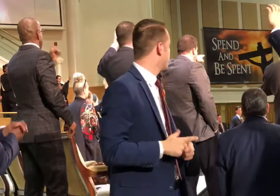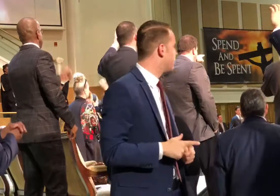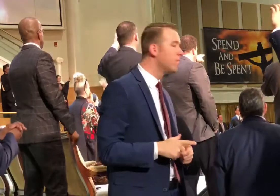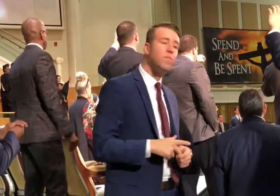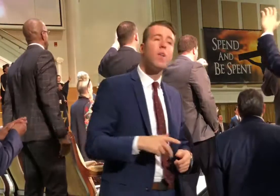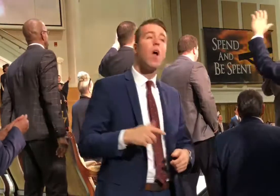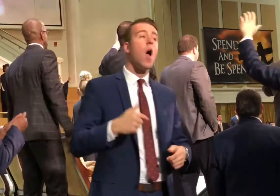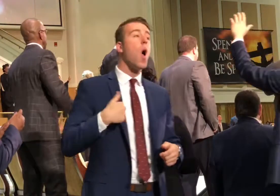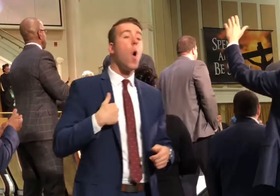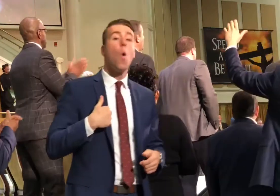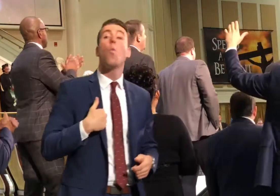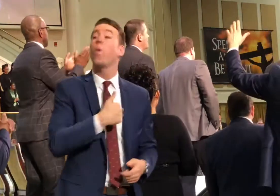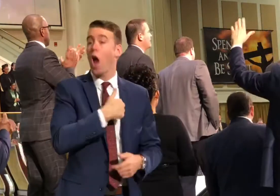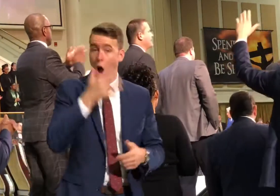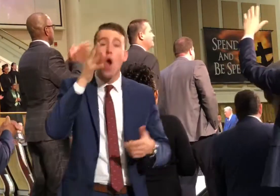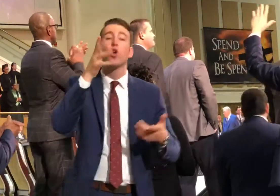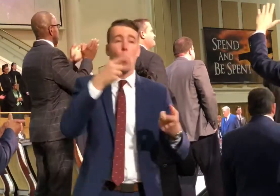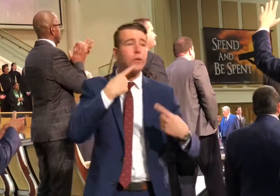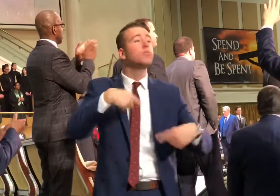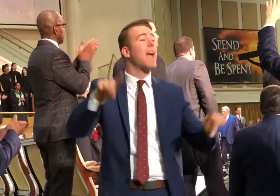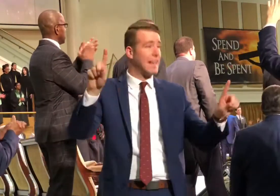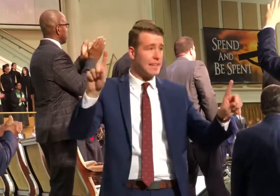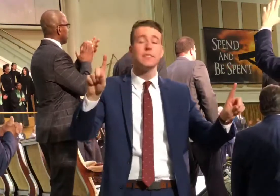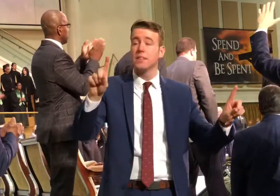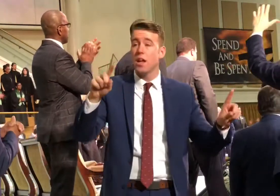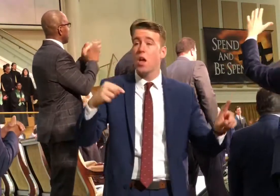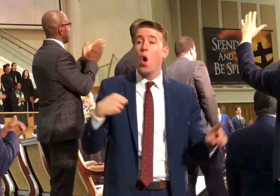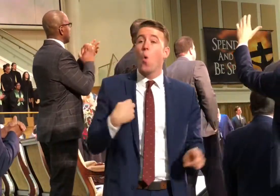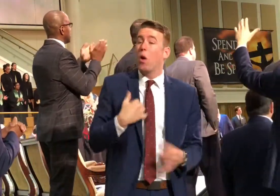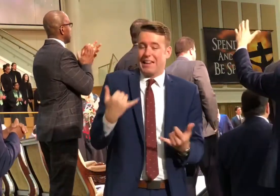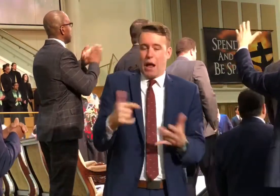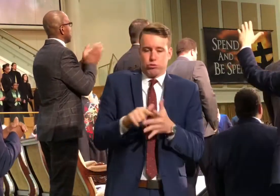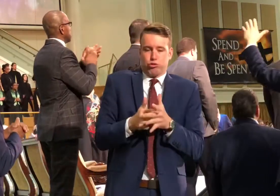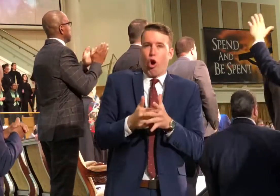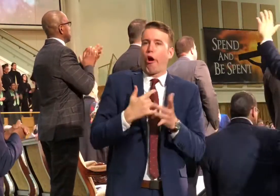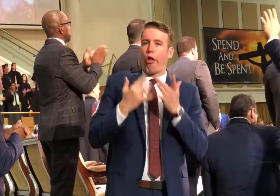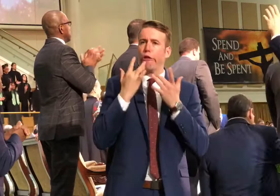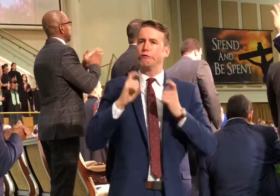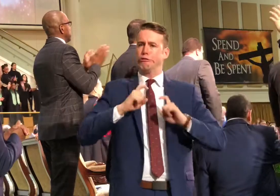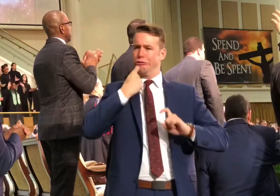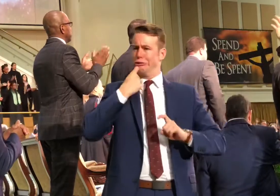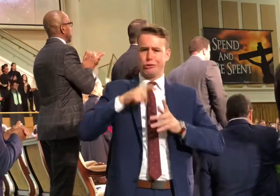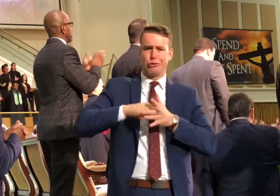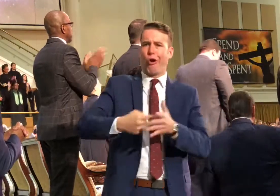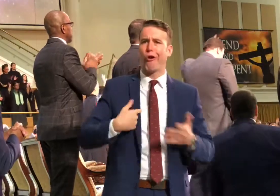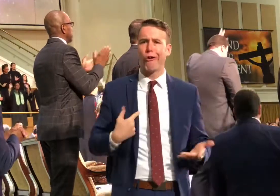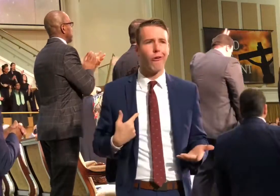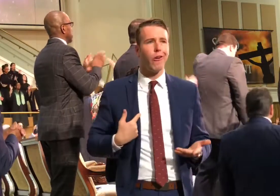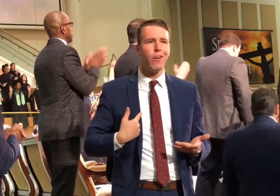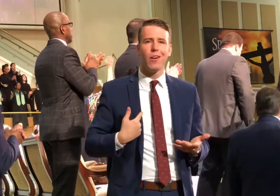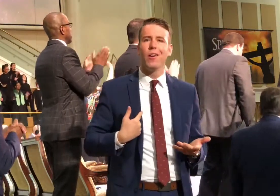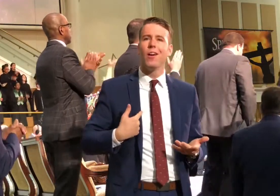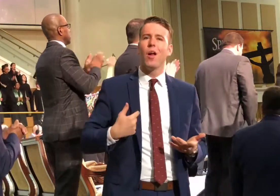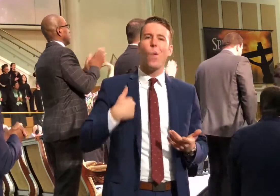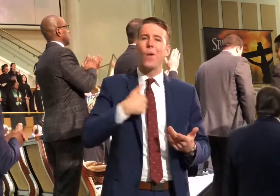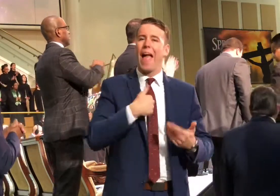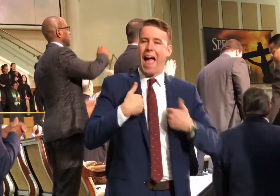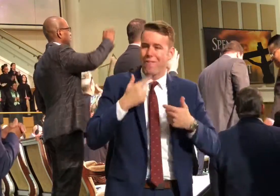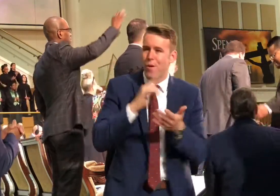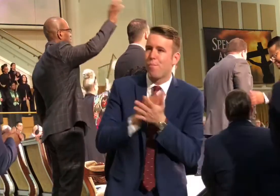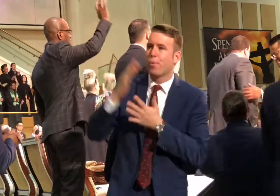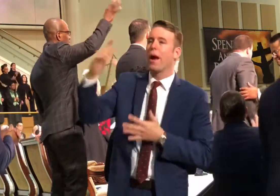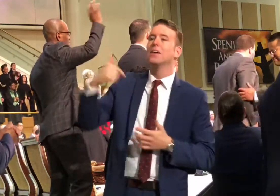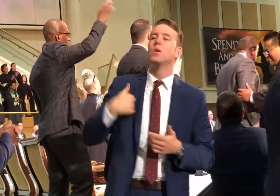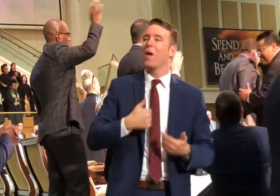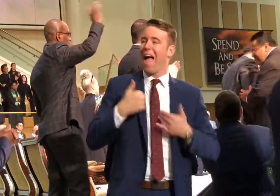We are going to make it. We're just getting started. We've got a praise.